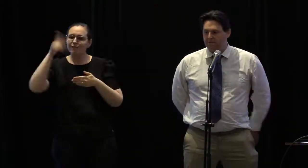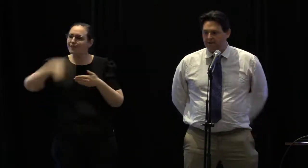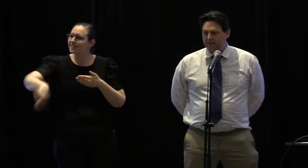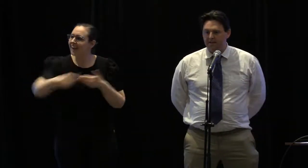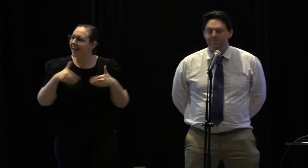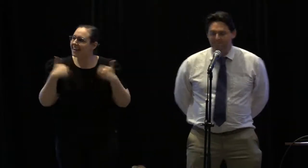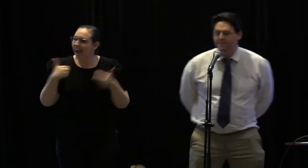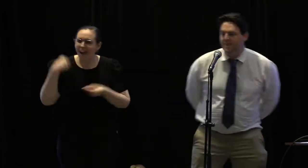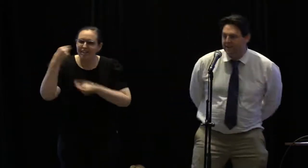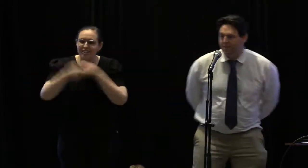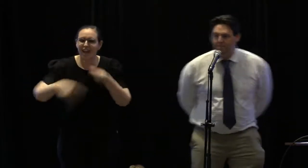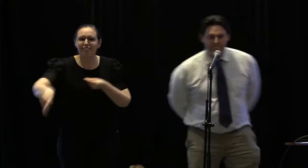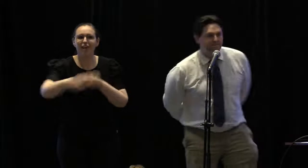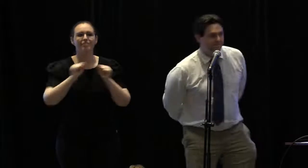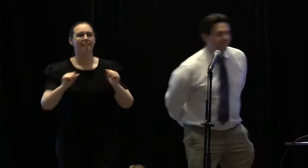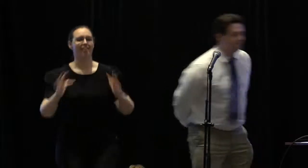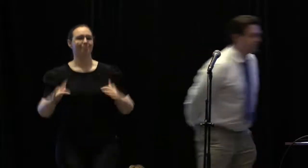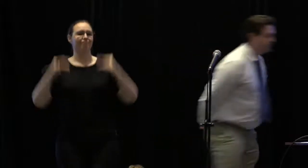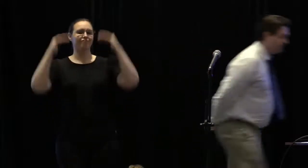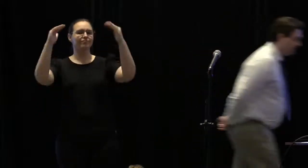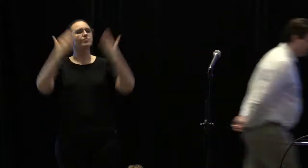rest of the evening. Thank you.